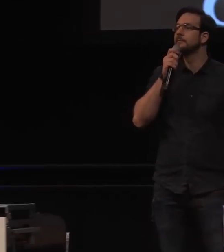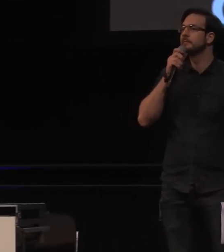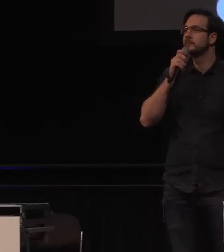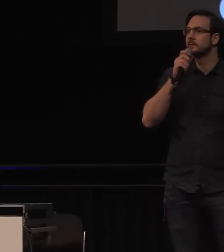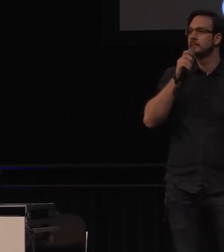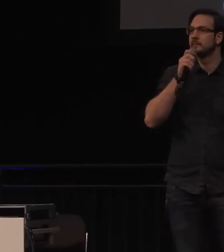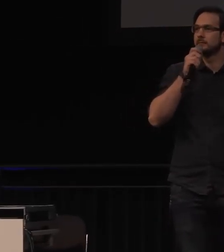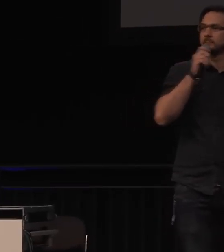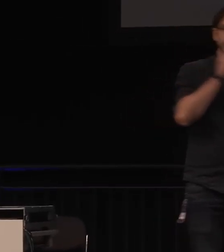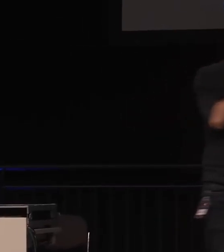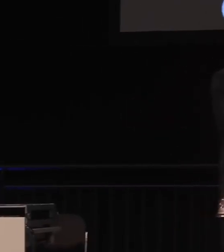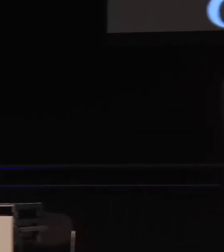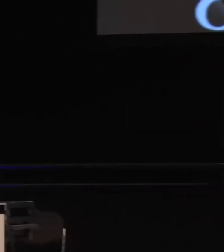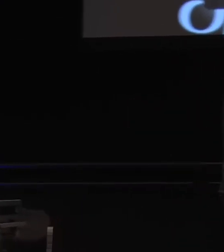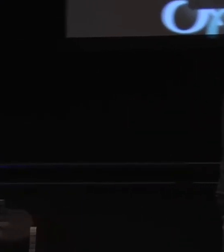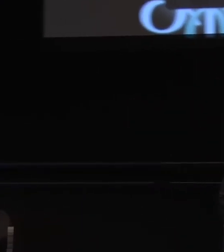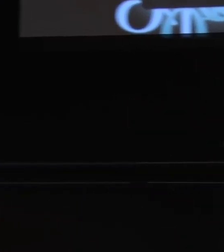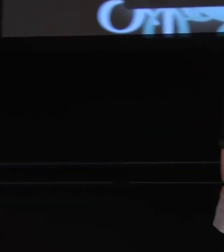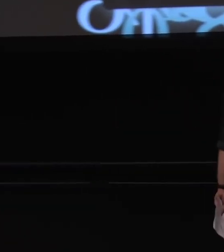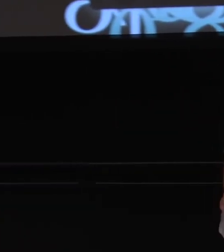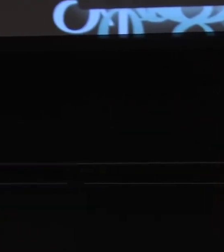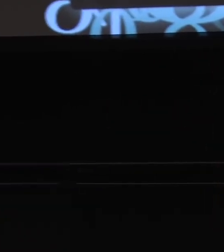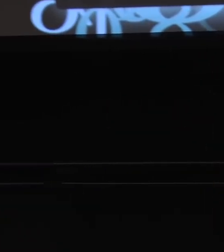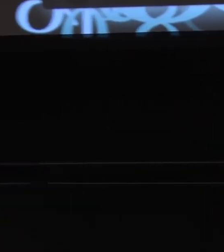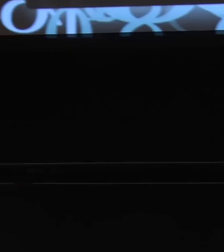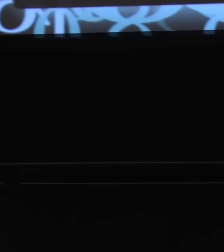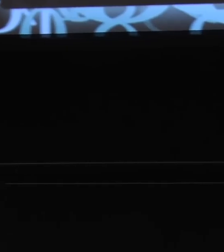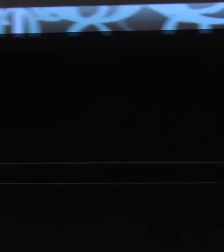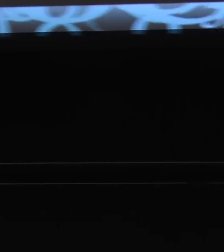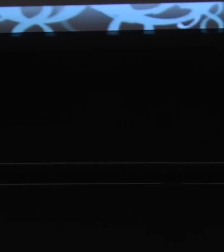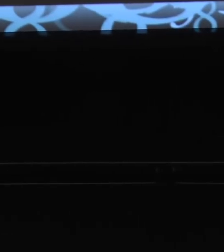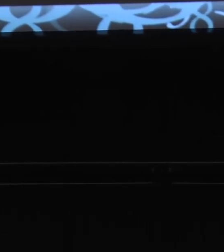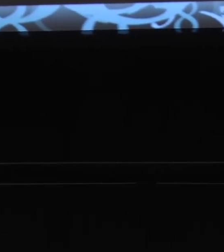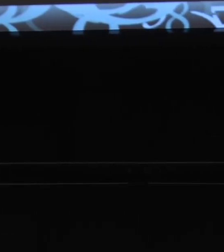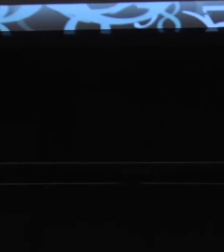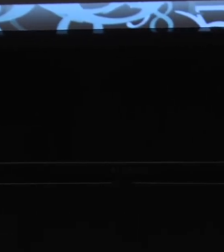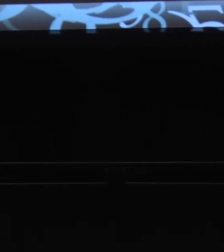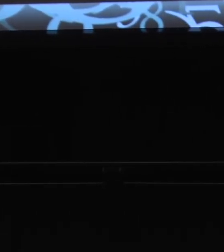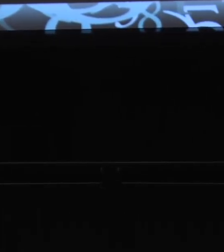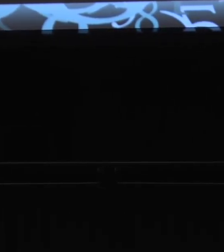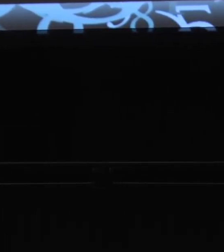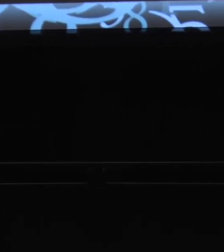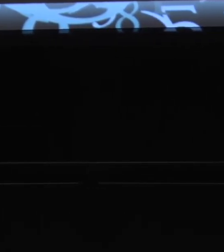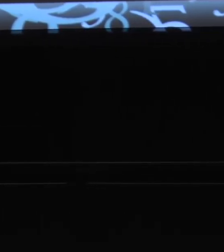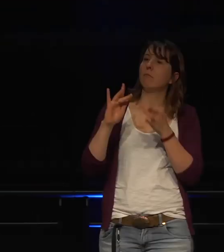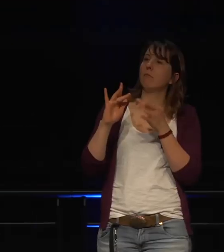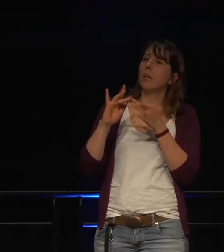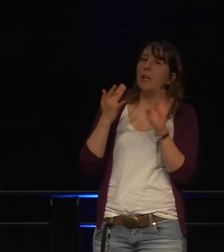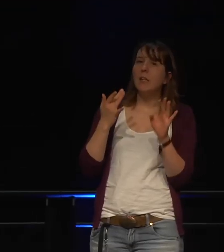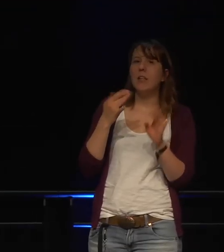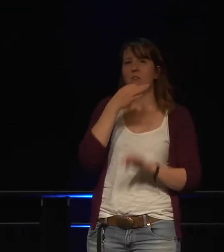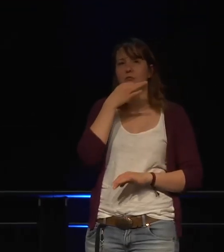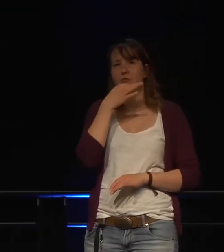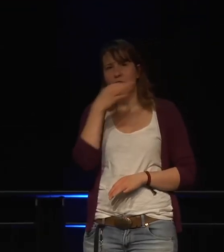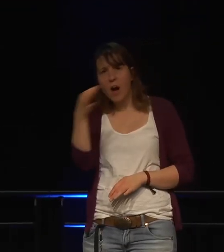So, a small information. If you want to exit the room, please exit the room to your left over there. So, questions.